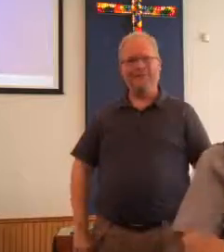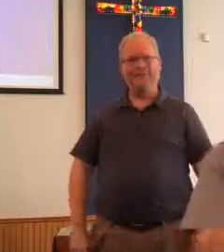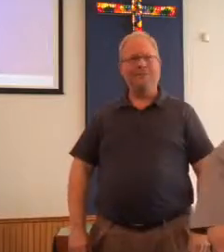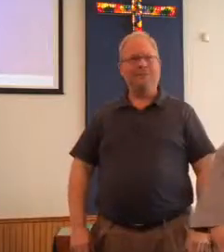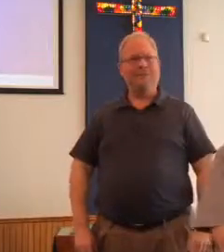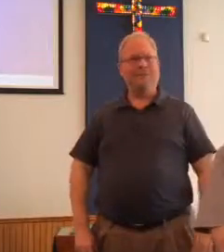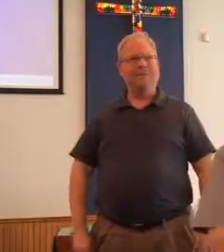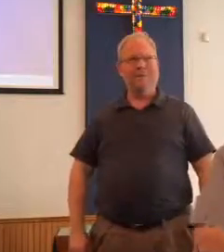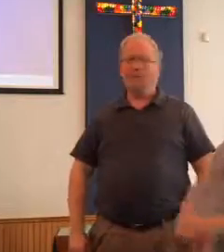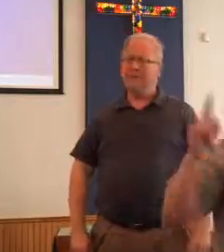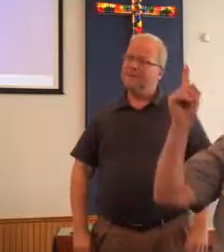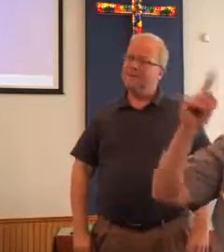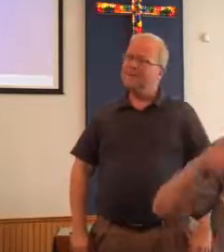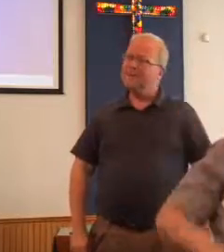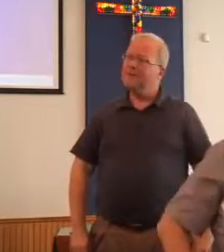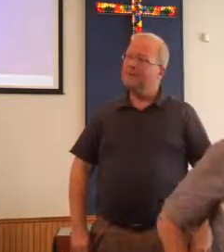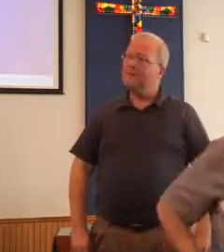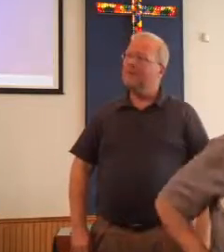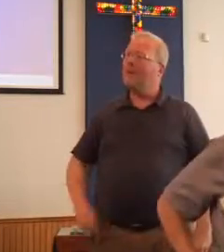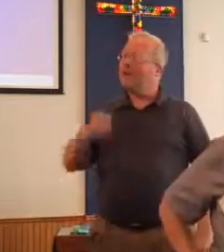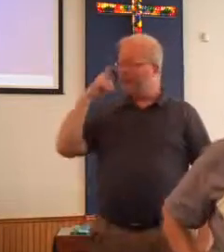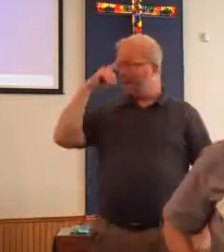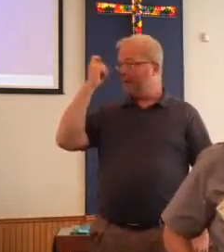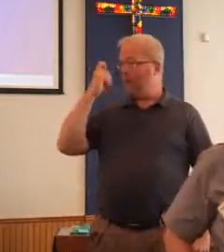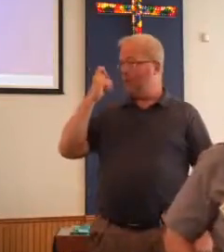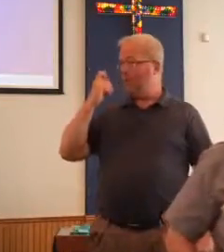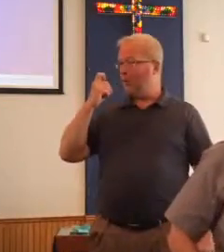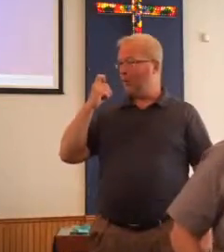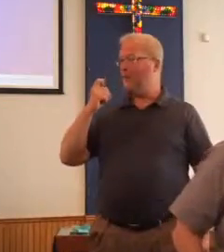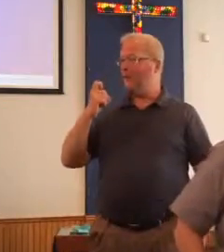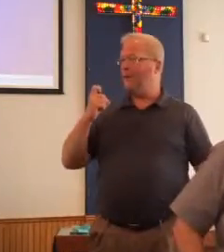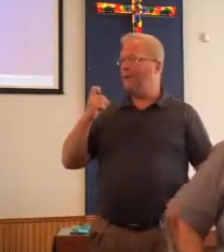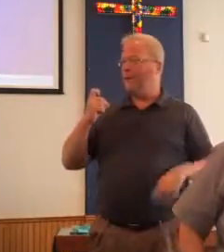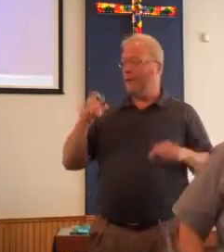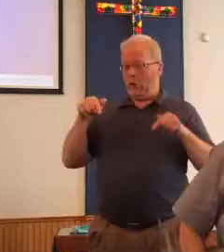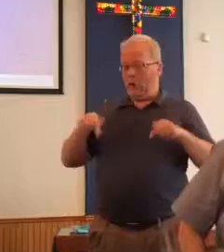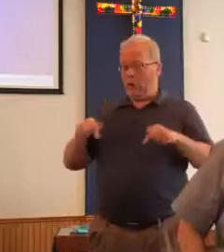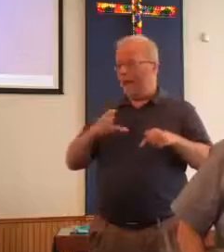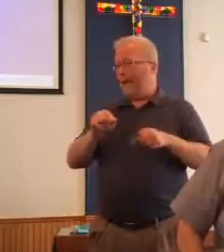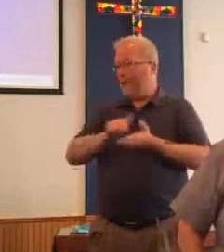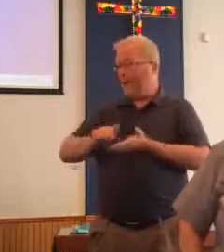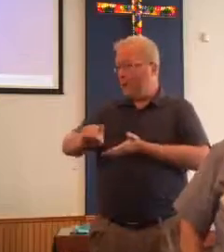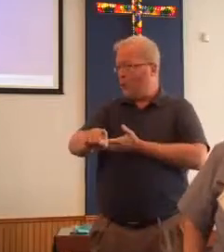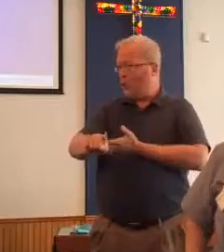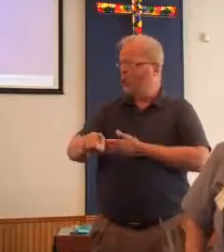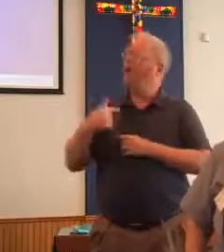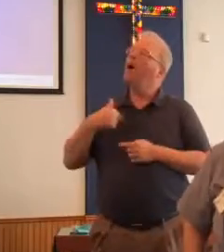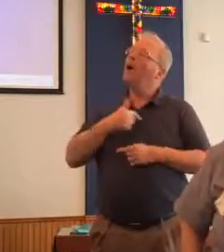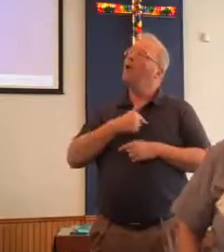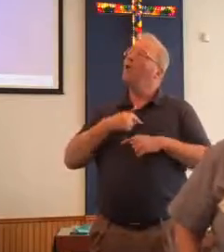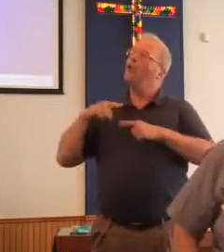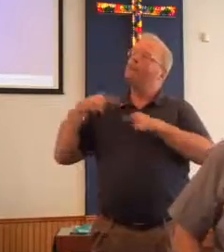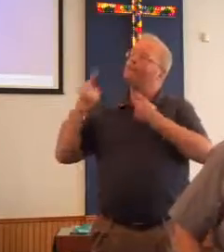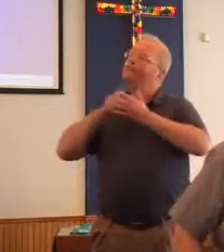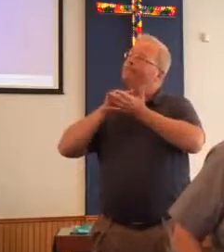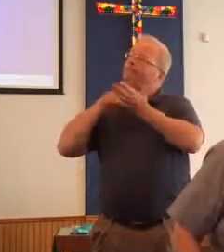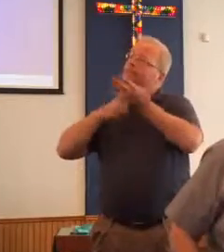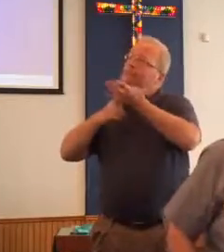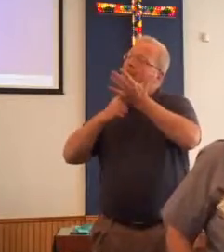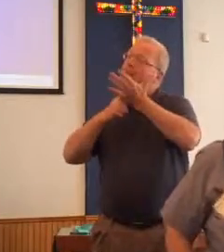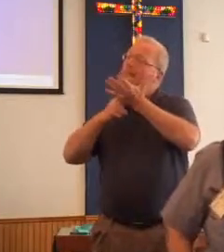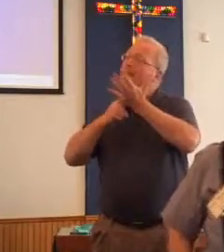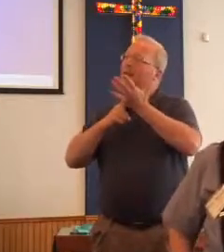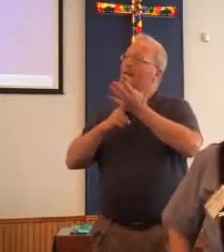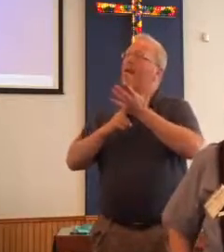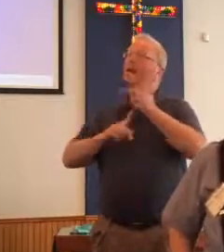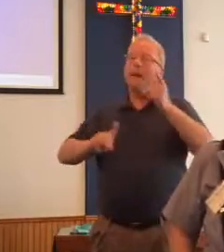This summer, only one left, as a matter of fact, next week. This summer we've been exploring some of the lesser known